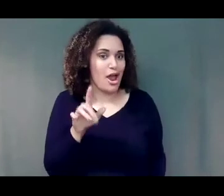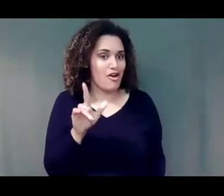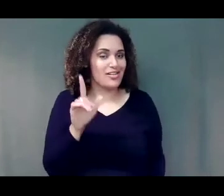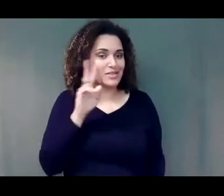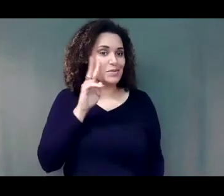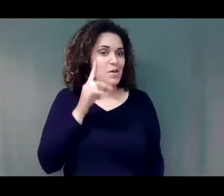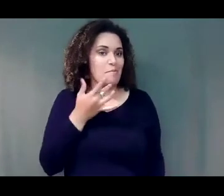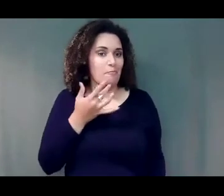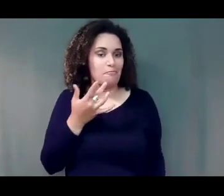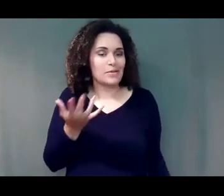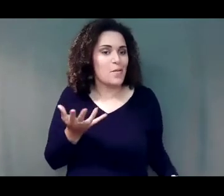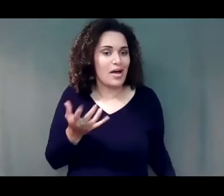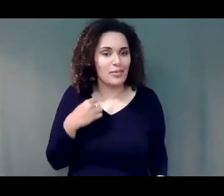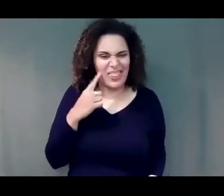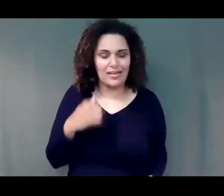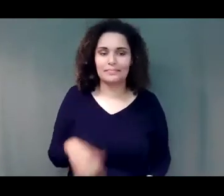what we think. For the barrels,